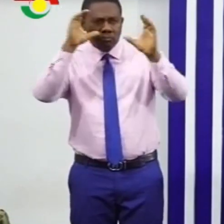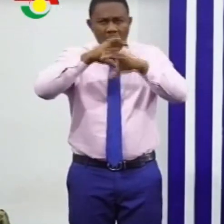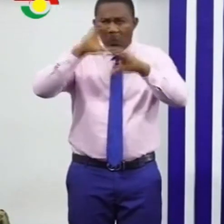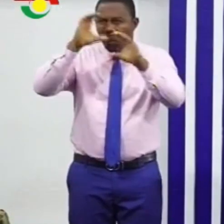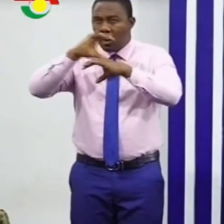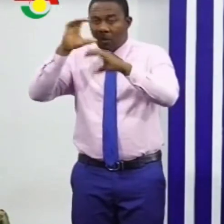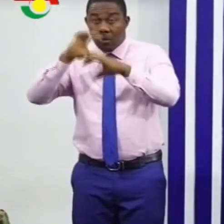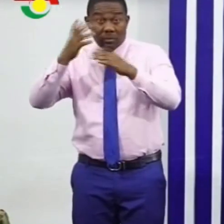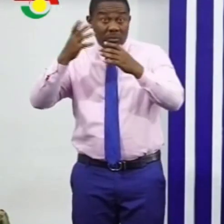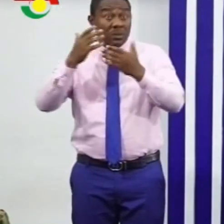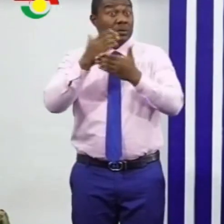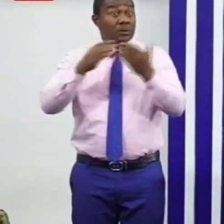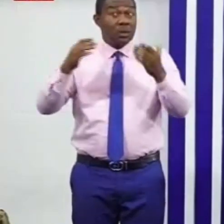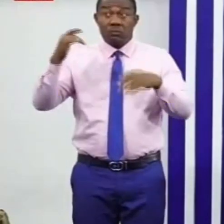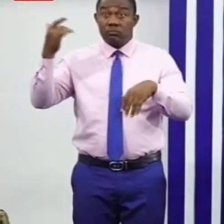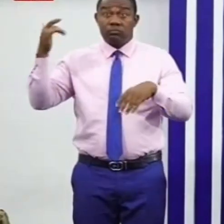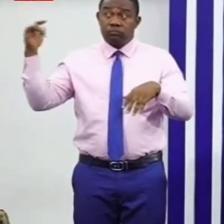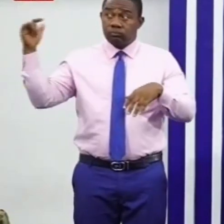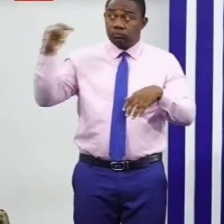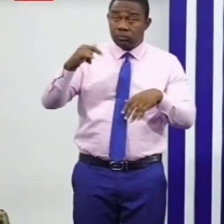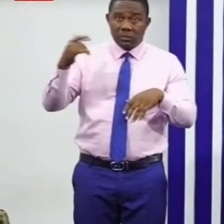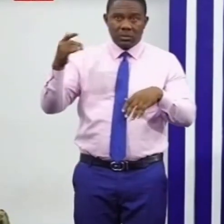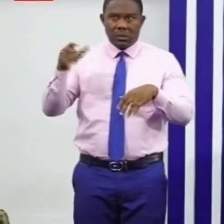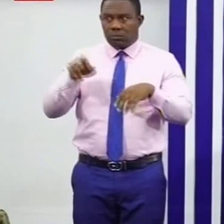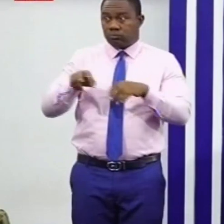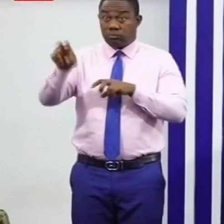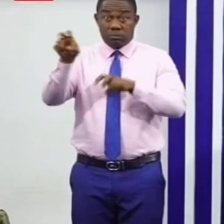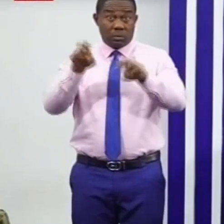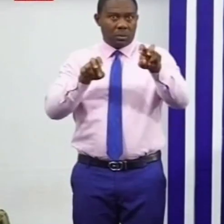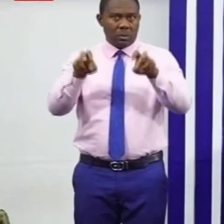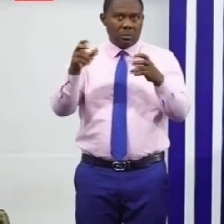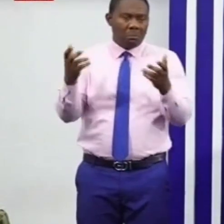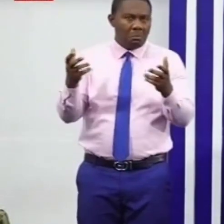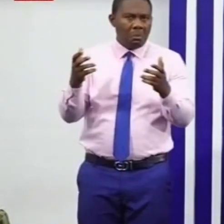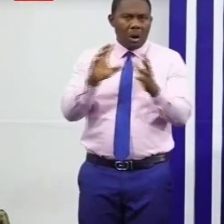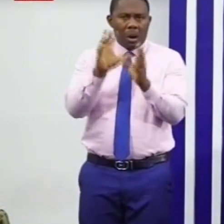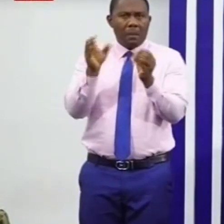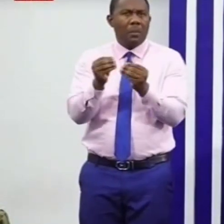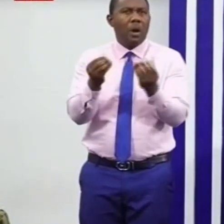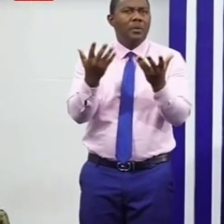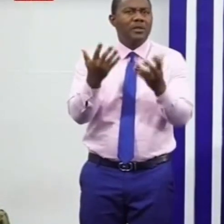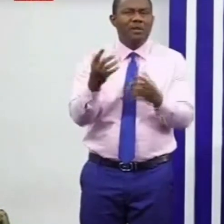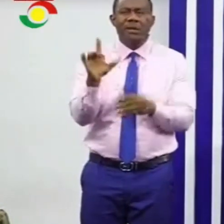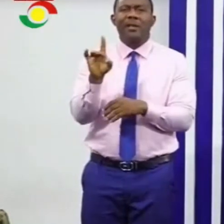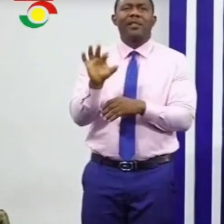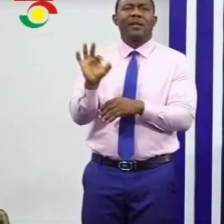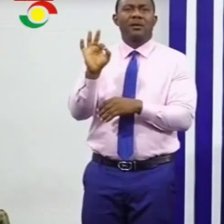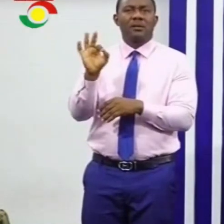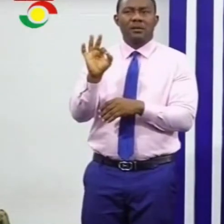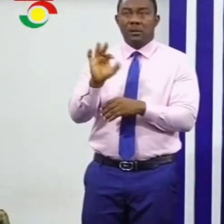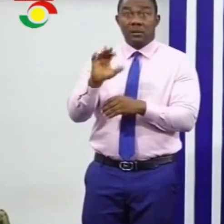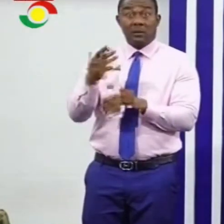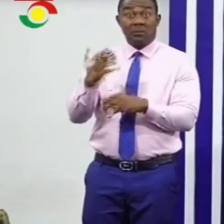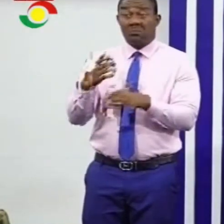Cases from travelers under mandatory quarantine remain 89. That means that we have taken all their